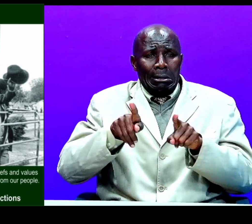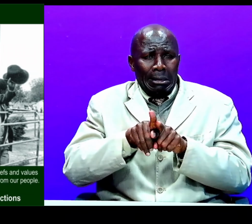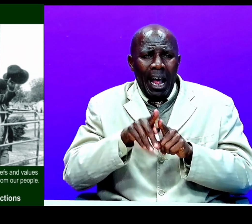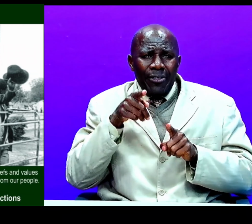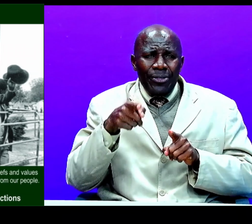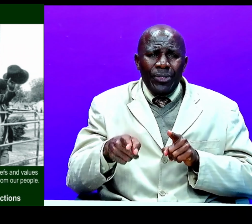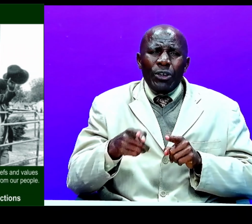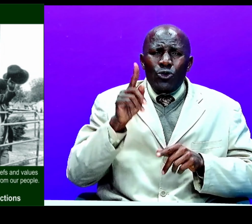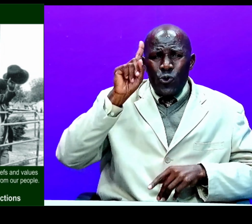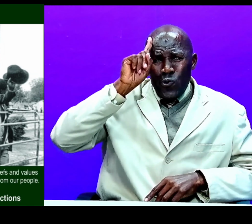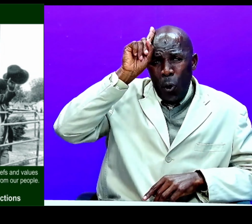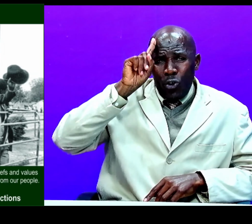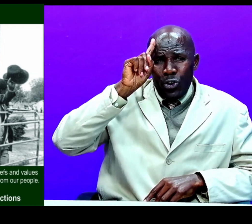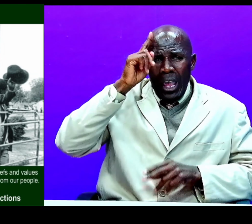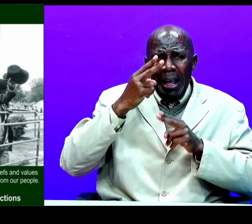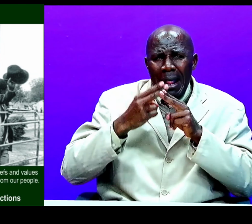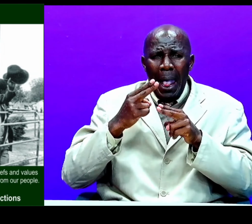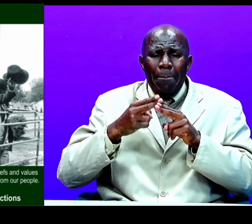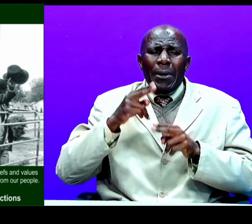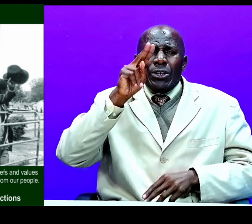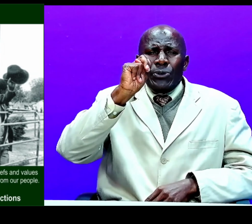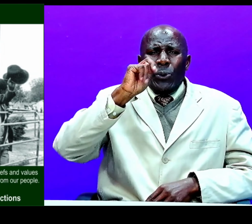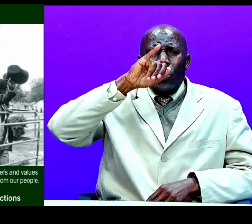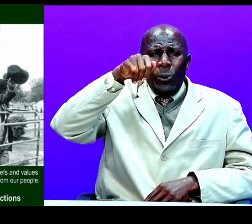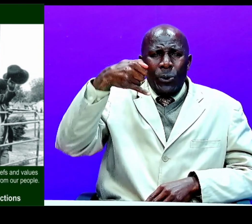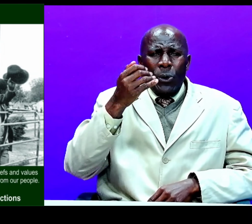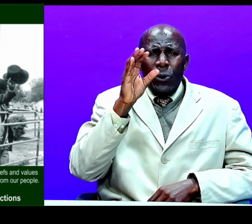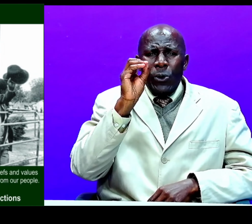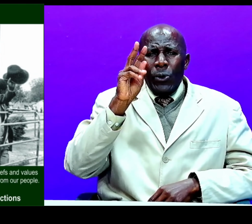Njonjo, dared to speak out.